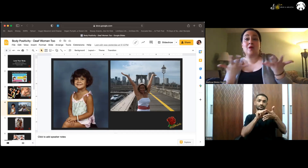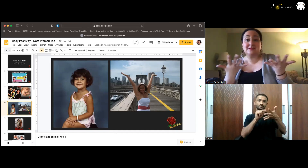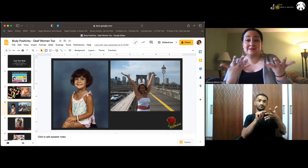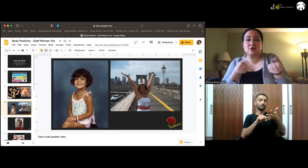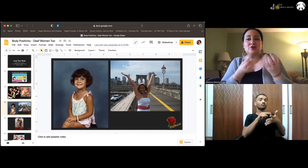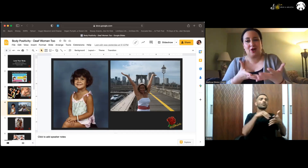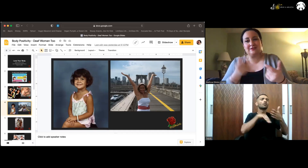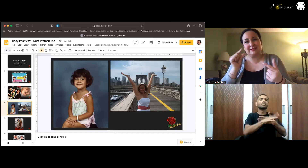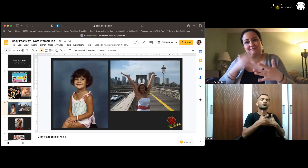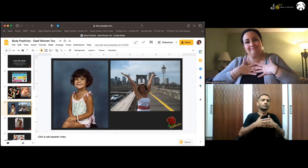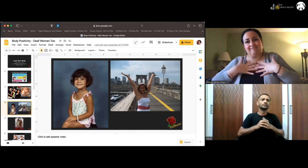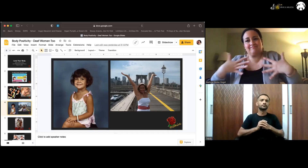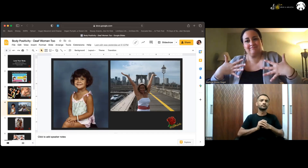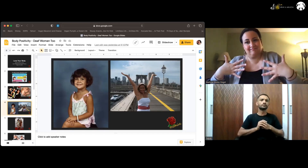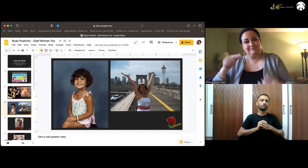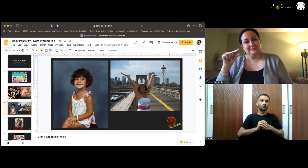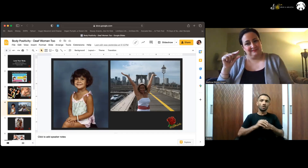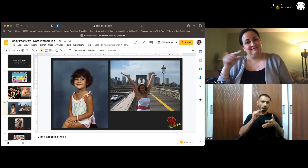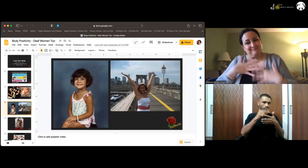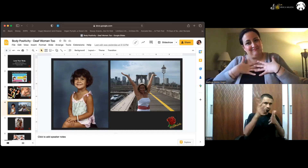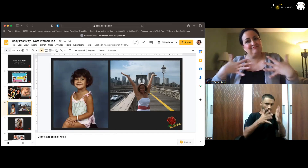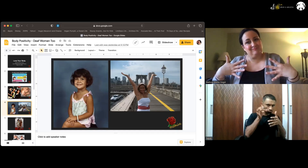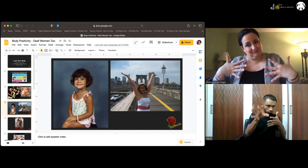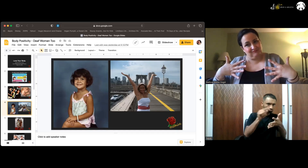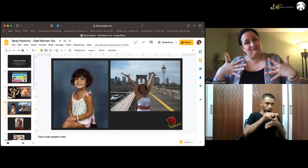some medications. Like, for example, what I took,